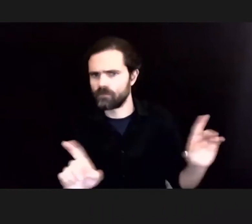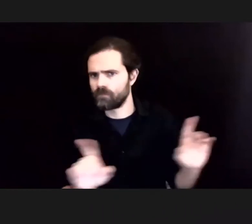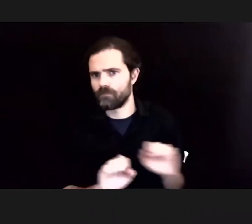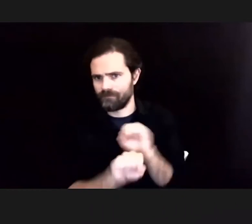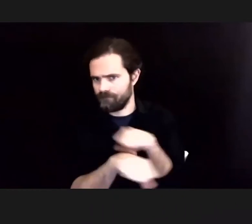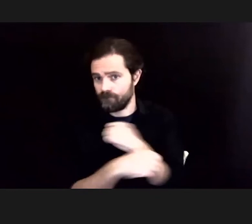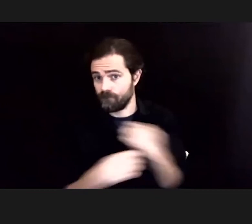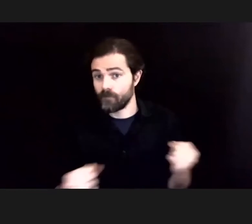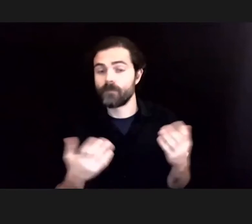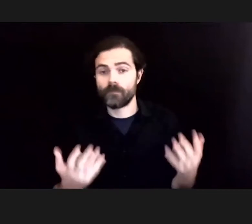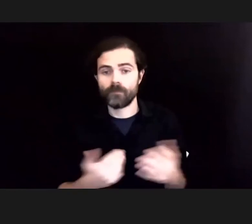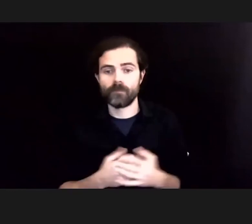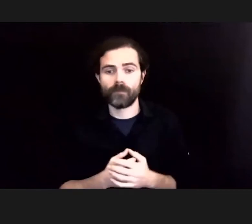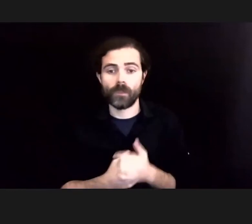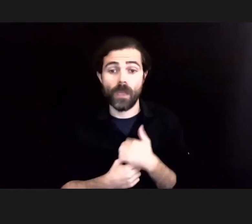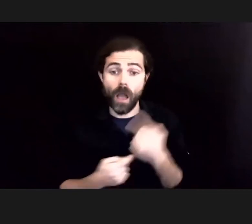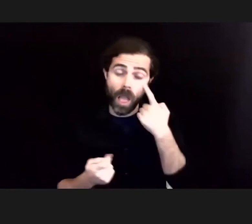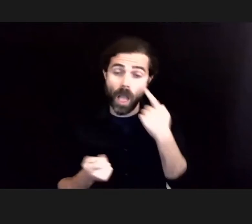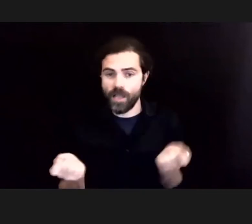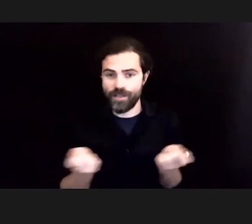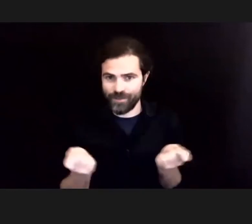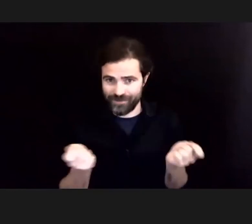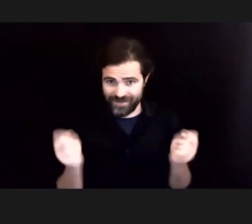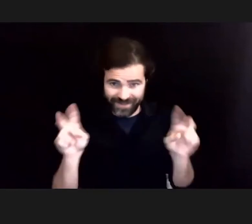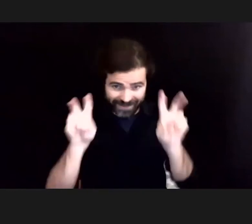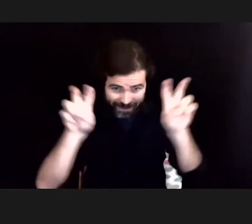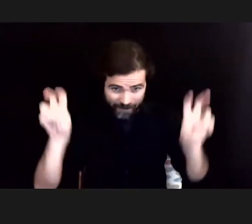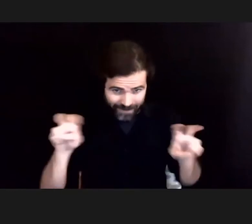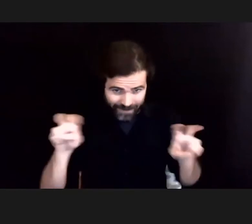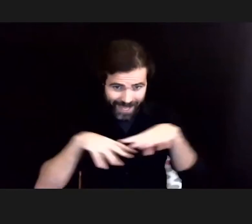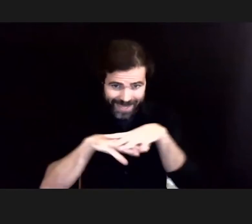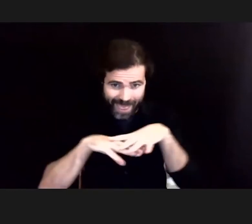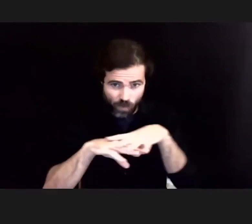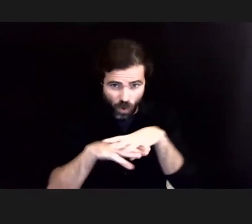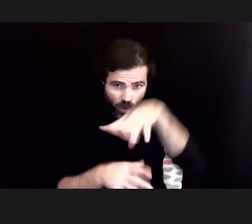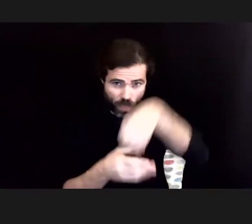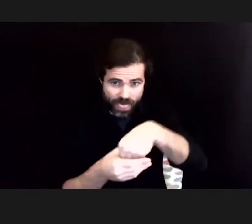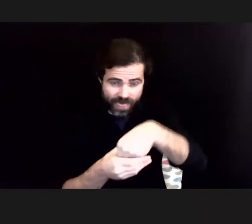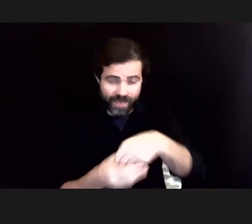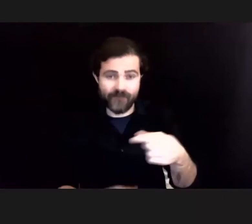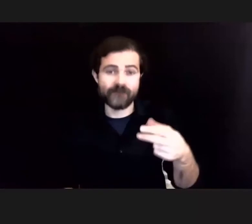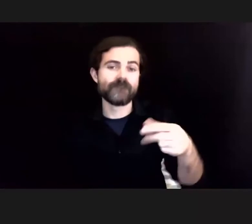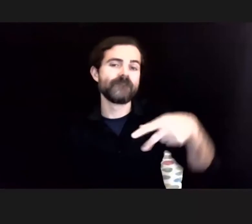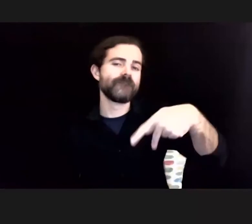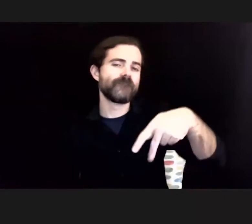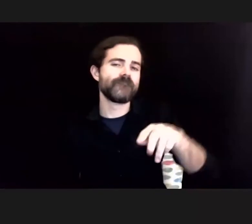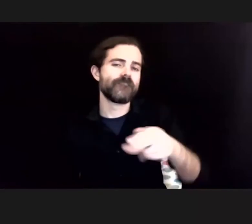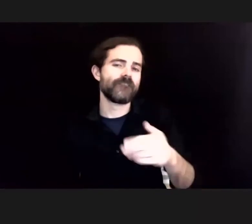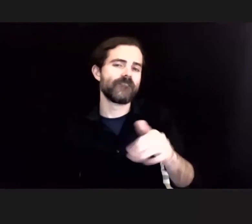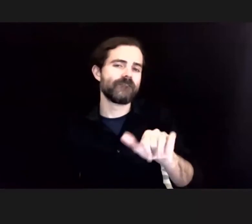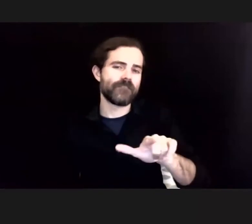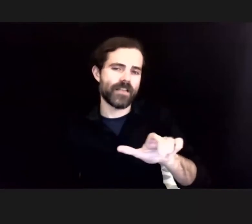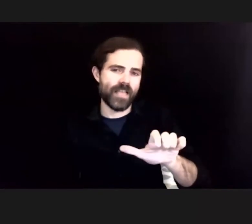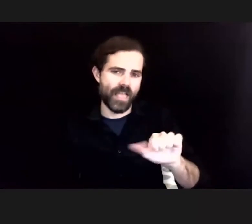of Filea, which is a community. It's a network for funders, for sharing, for learning,